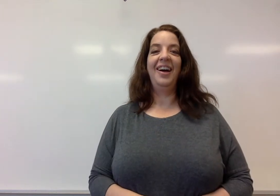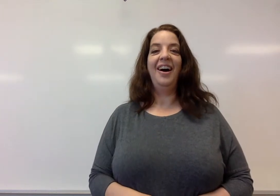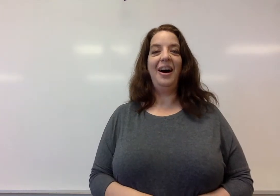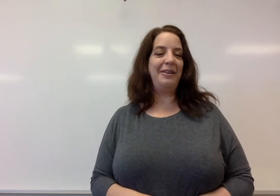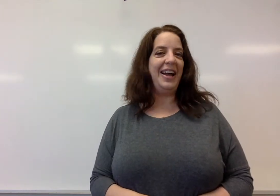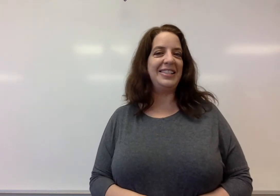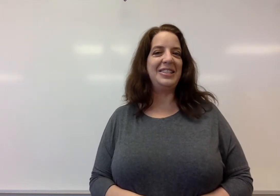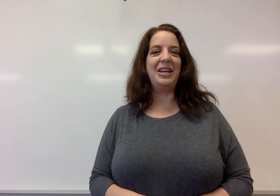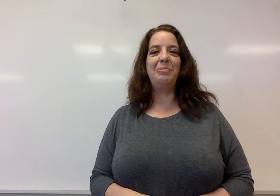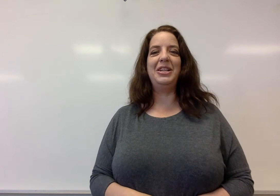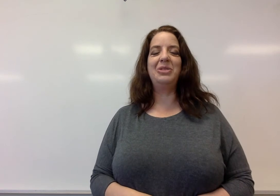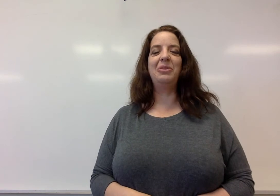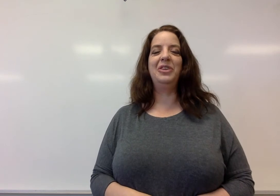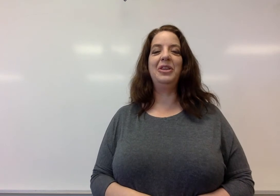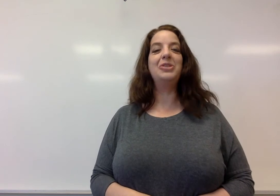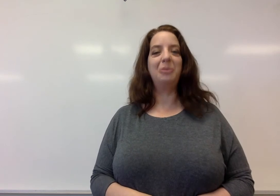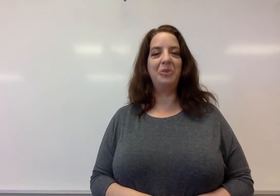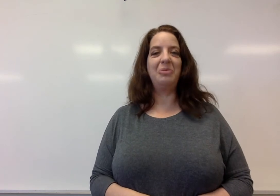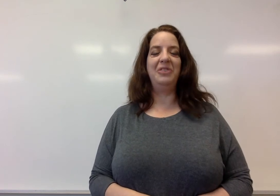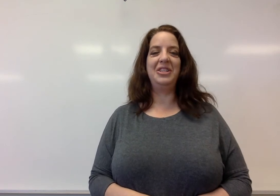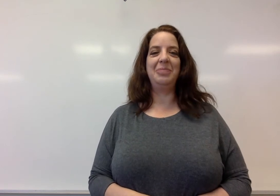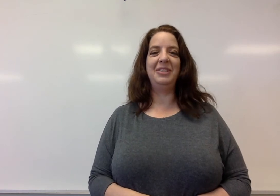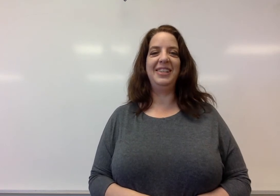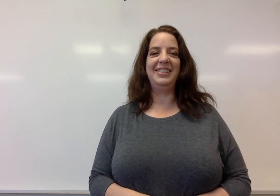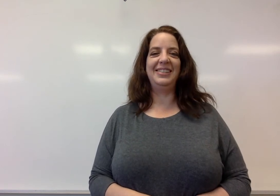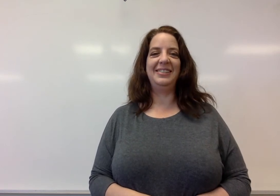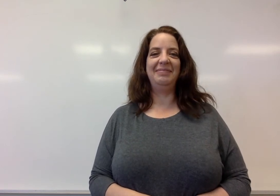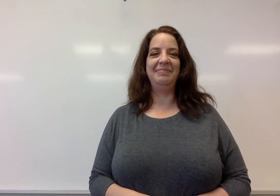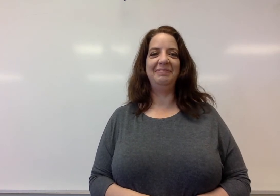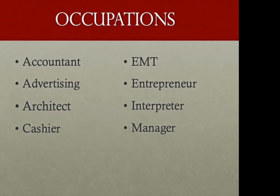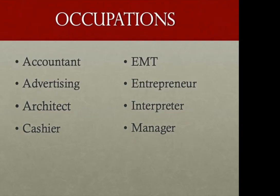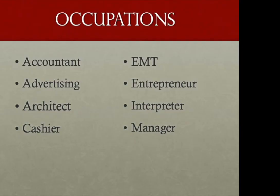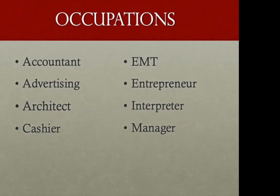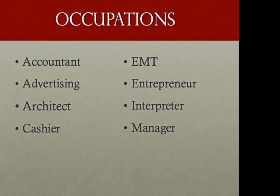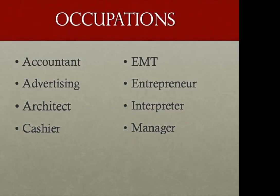All right, take a minute to review those before we finish up the list.